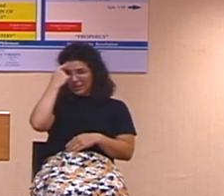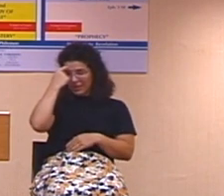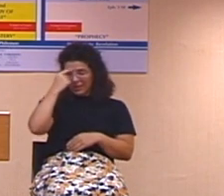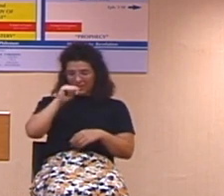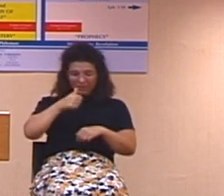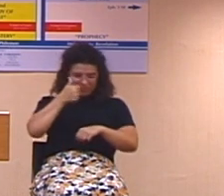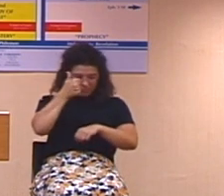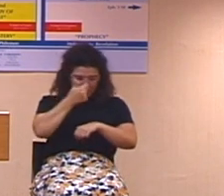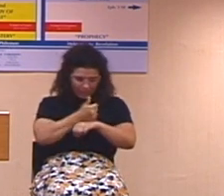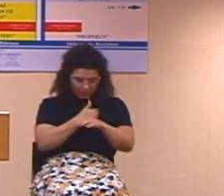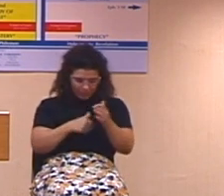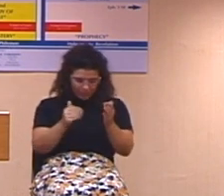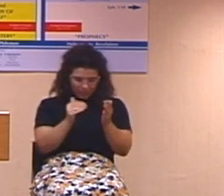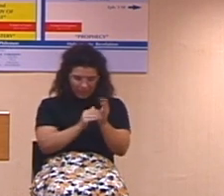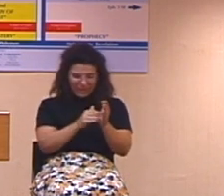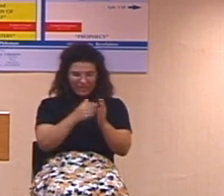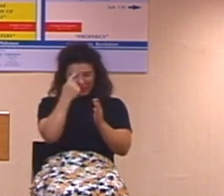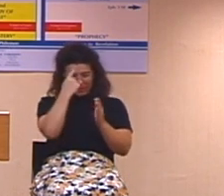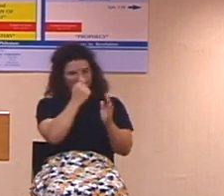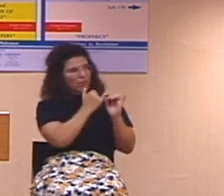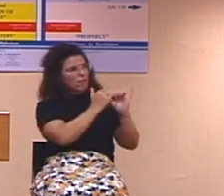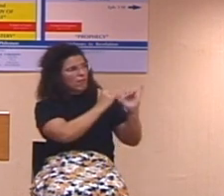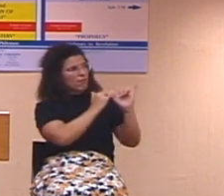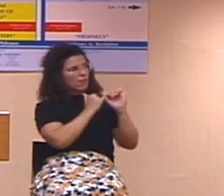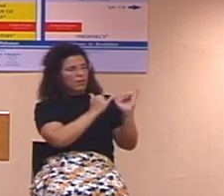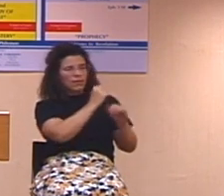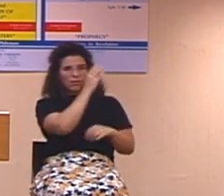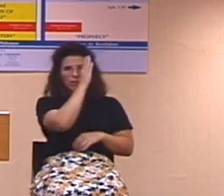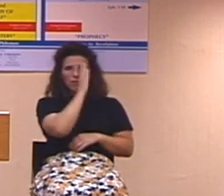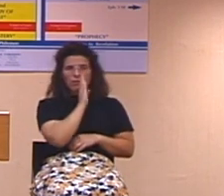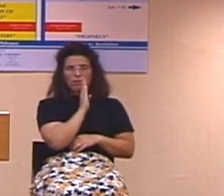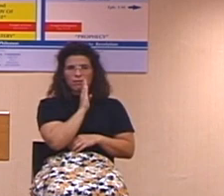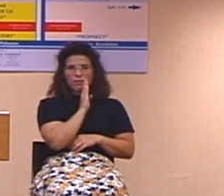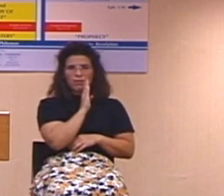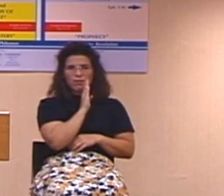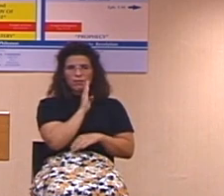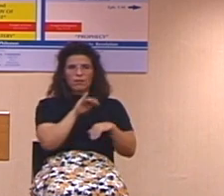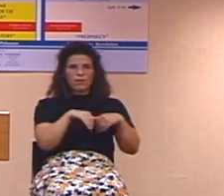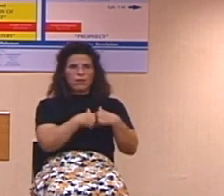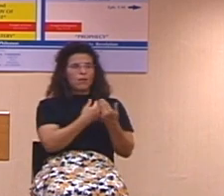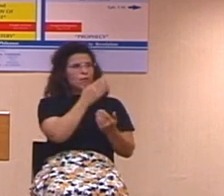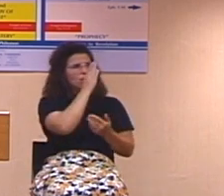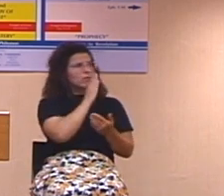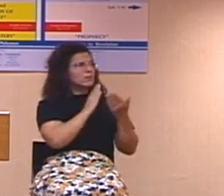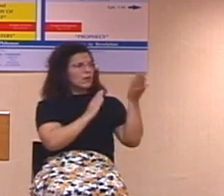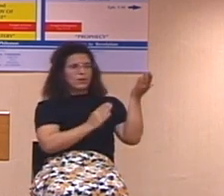to think like God thinks. How does God